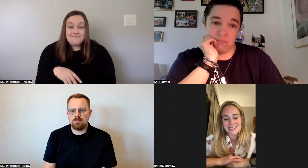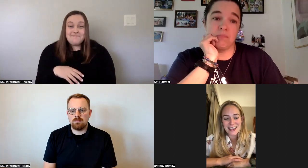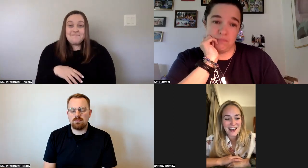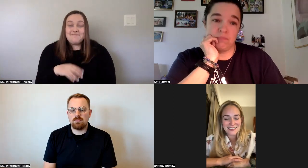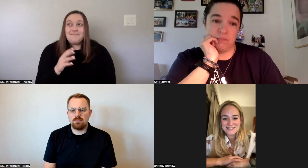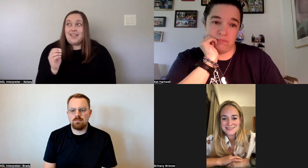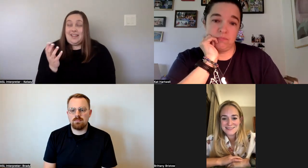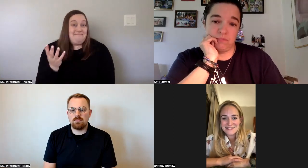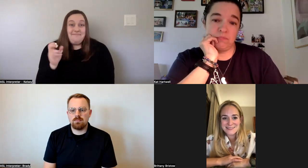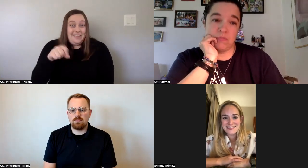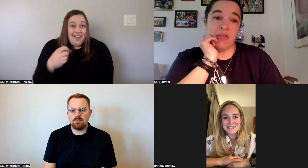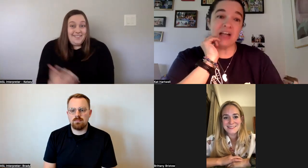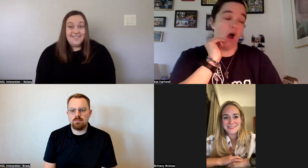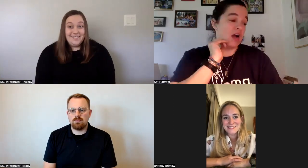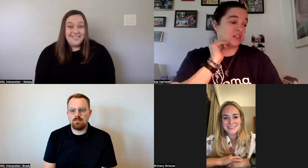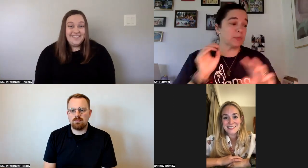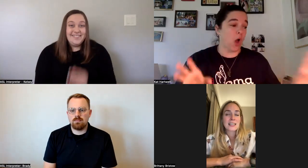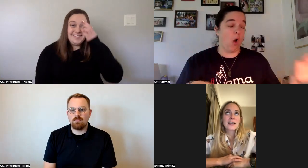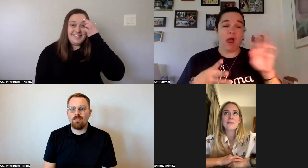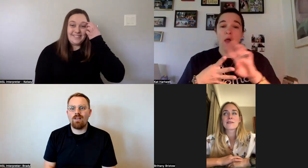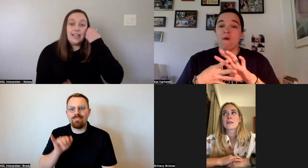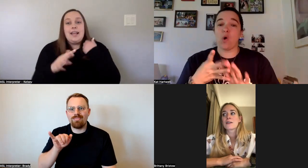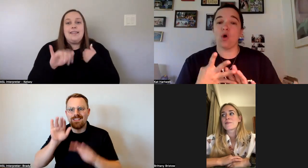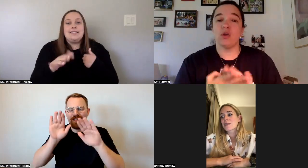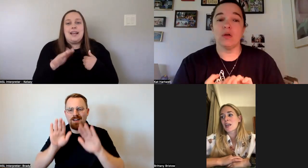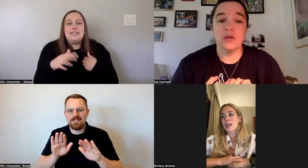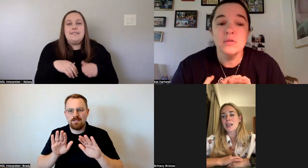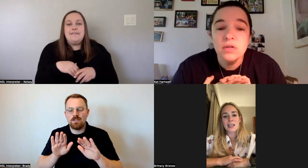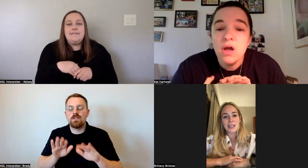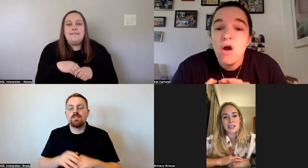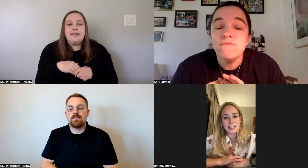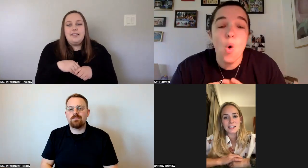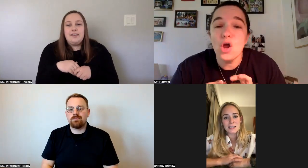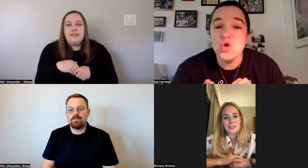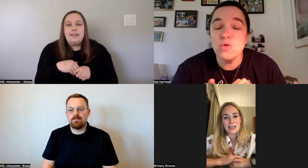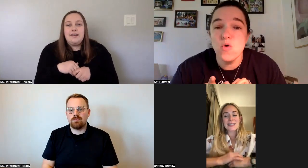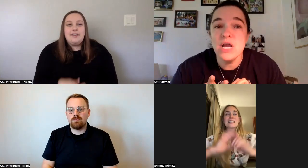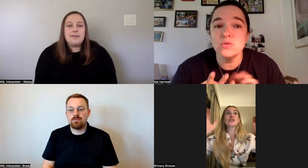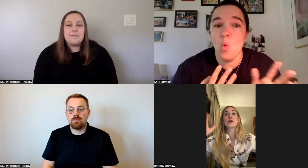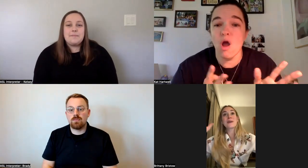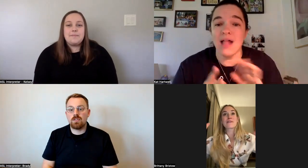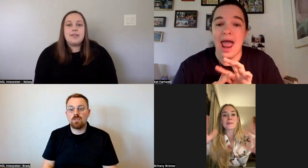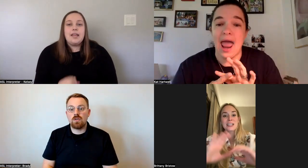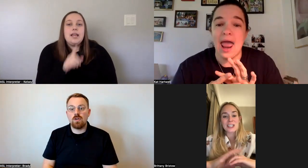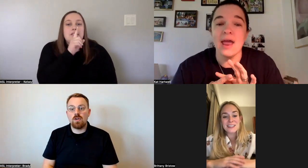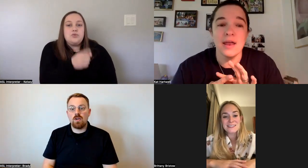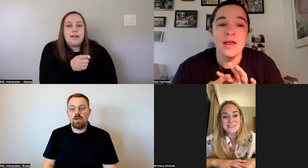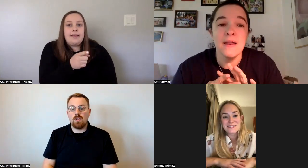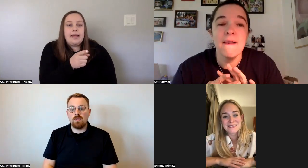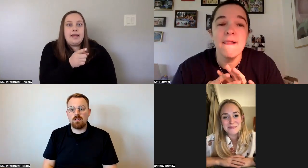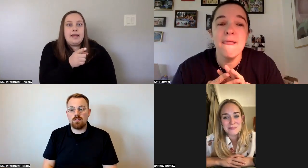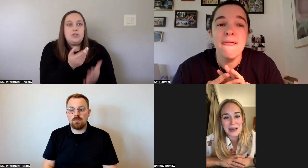And yeah, That's that's awesome. kind of, So born new it's movies new with